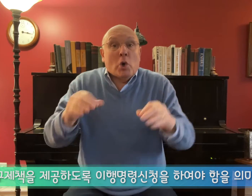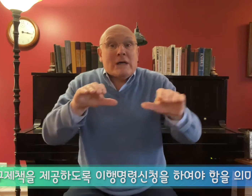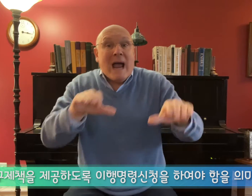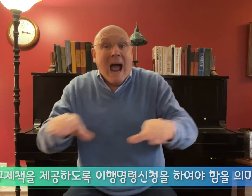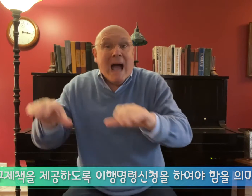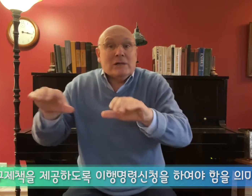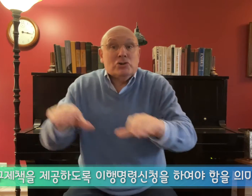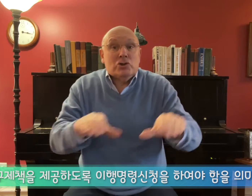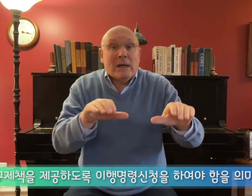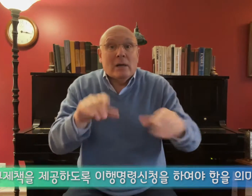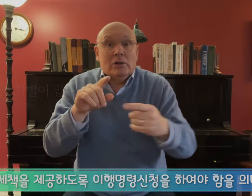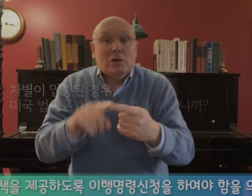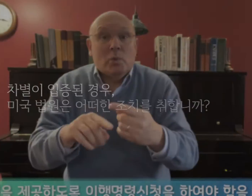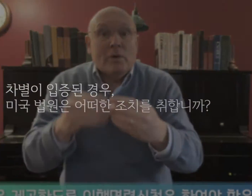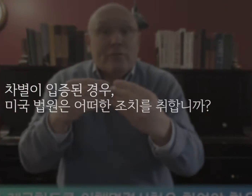court.